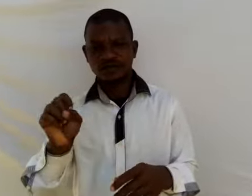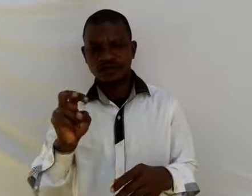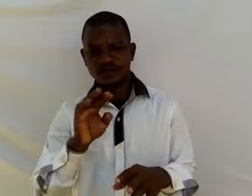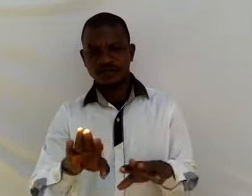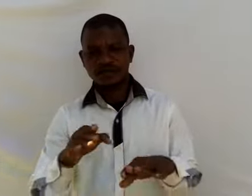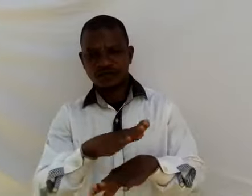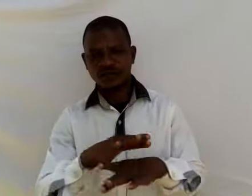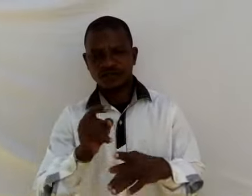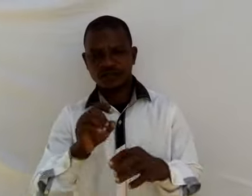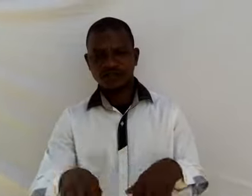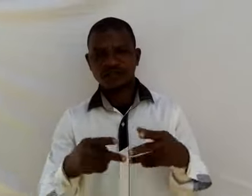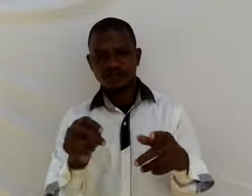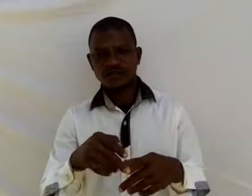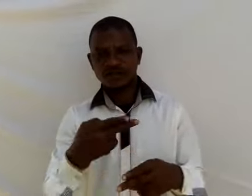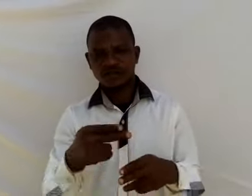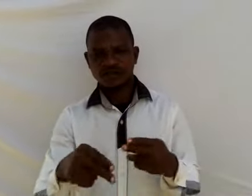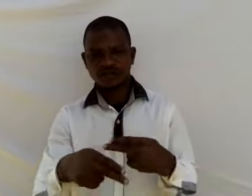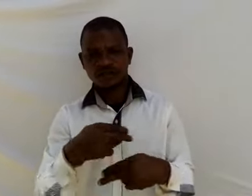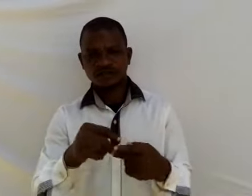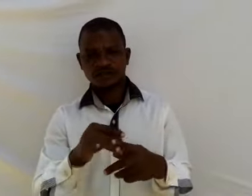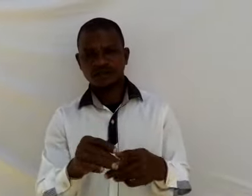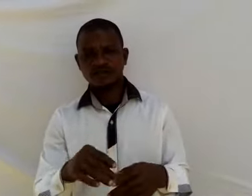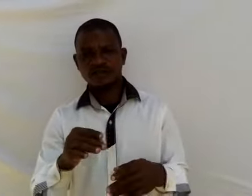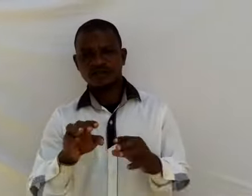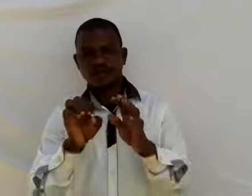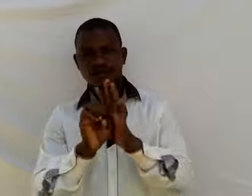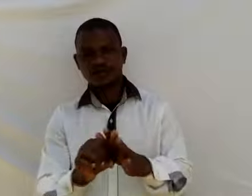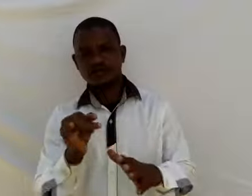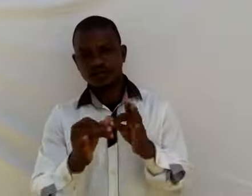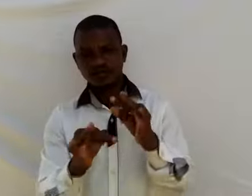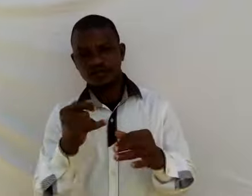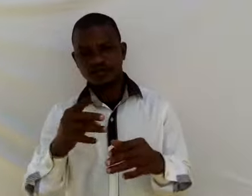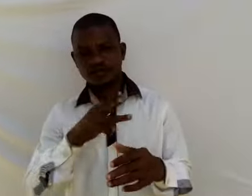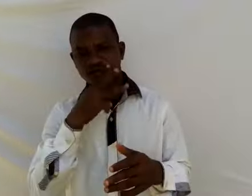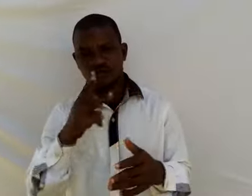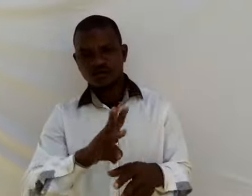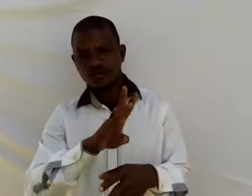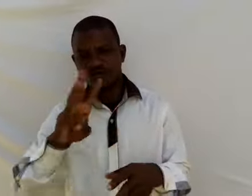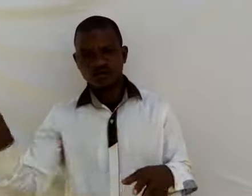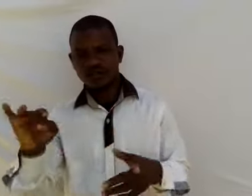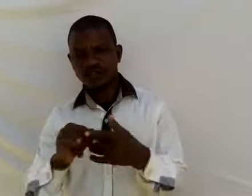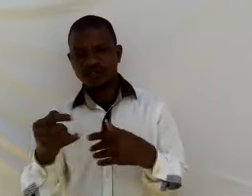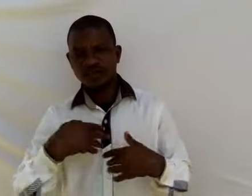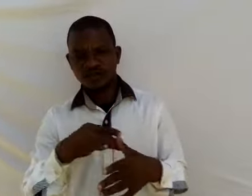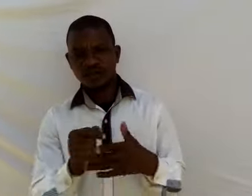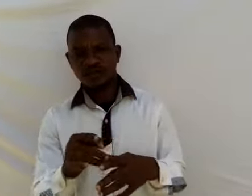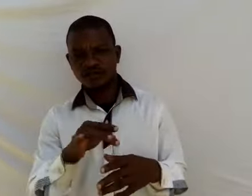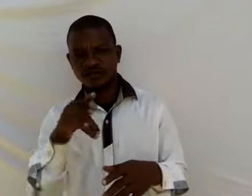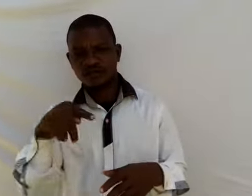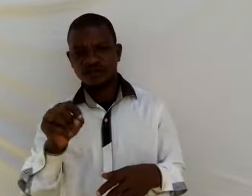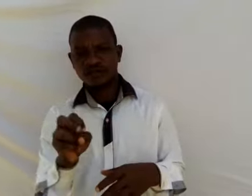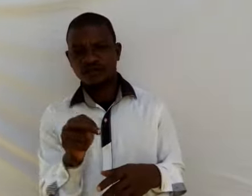given habitat. Example, if the western half of the pond in our example